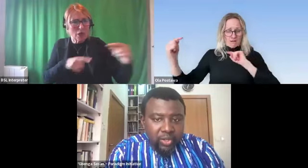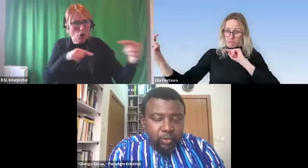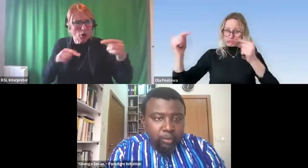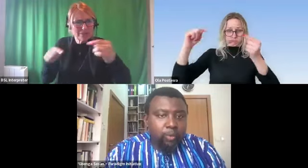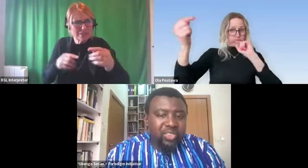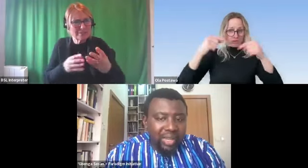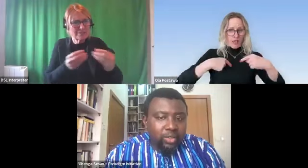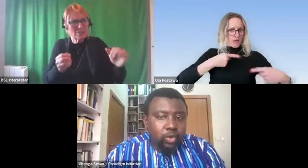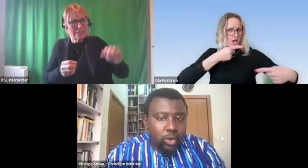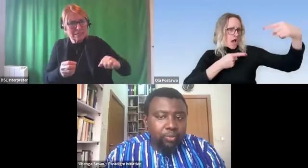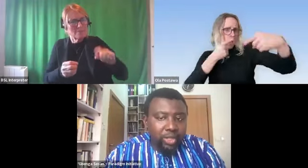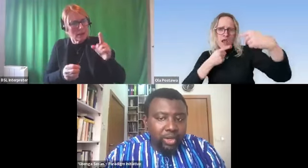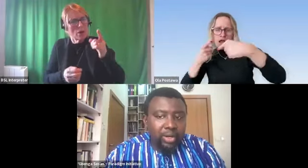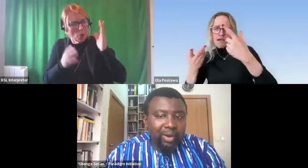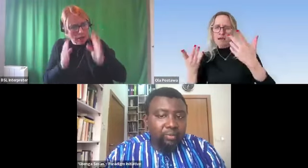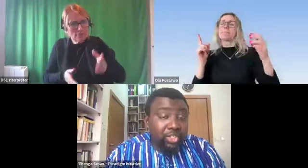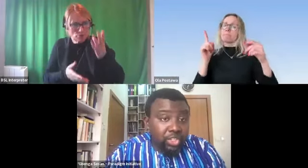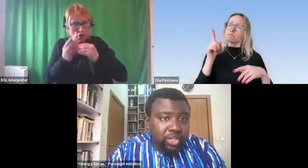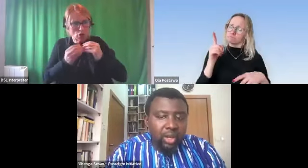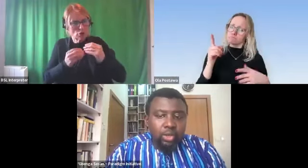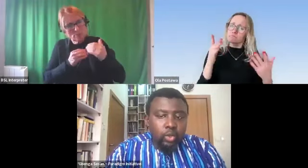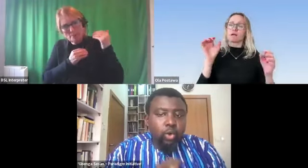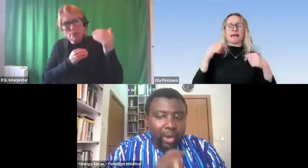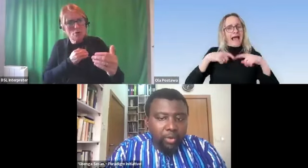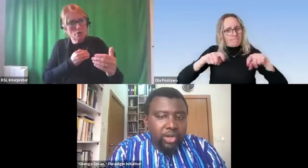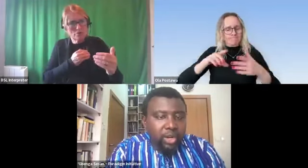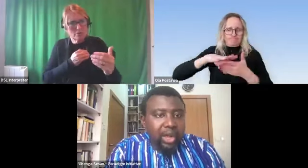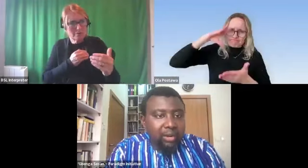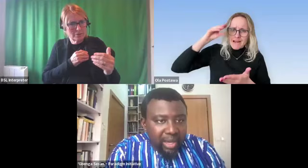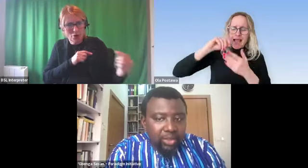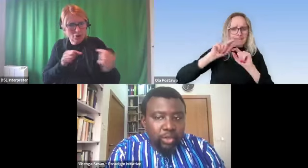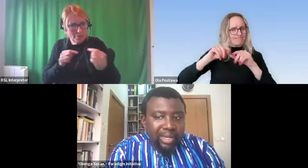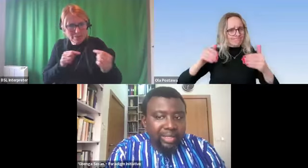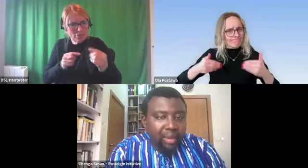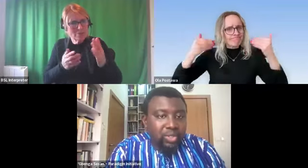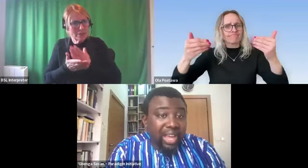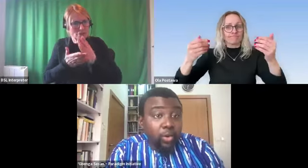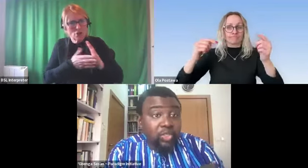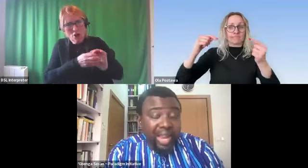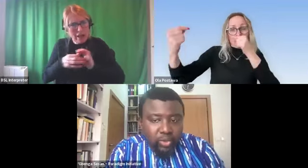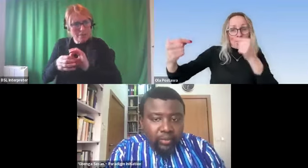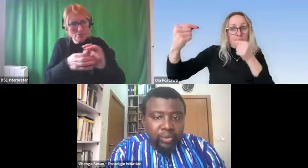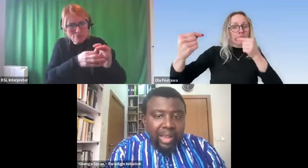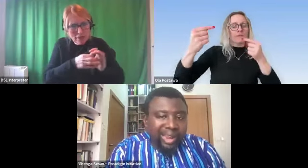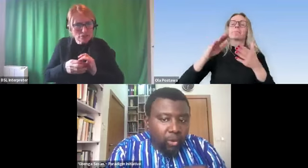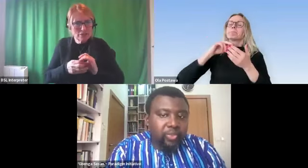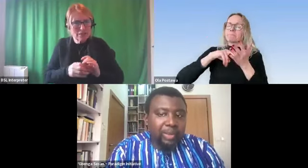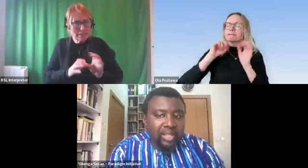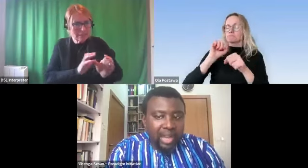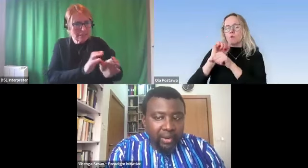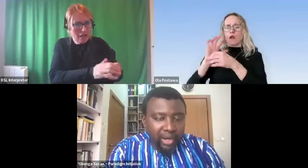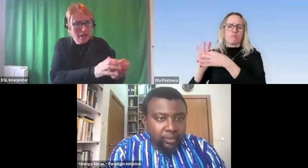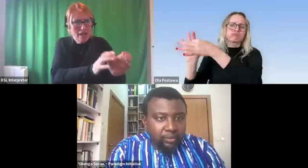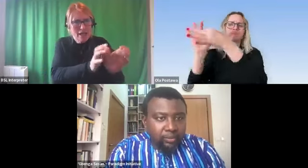for resources, but we must learn to go beyond our competition to collaboration and making sure that this happens across silos and